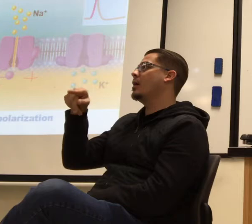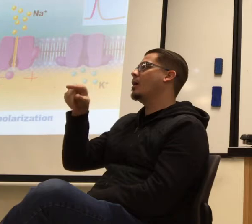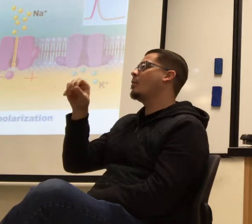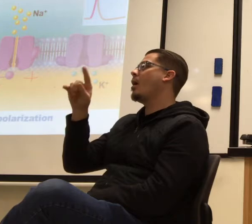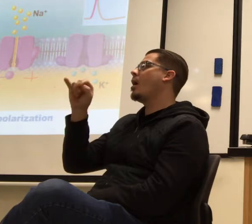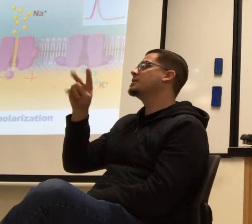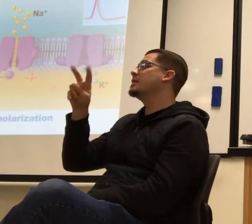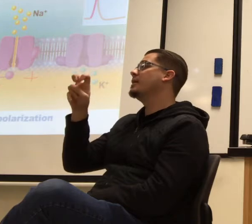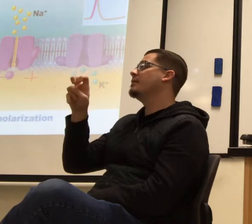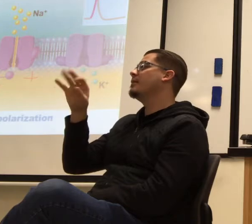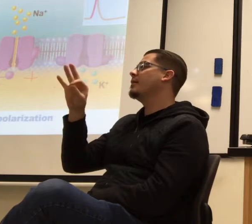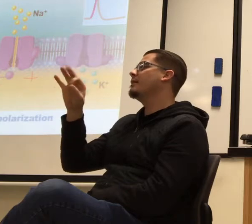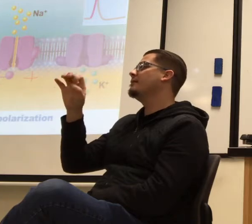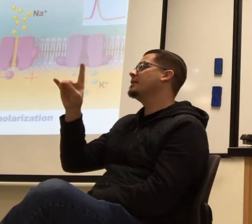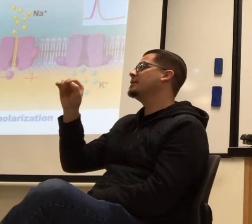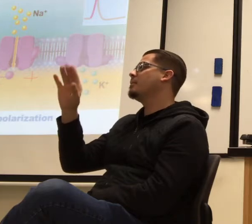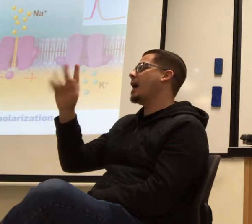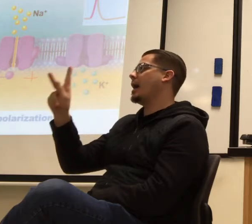Considered a